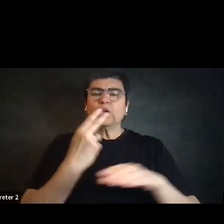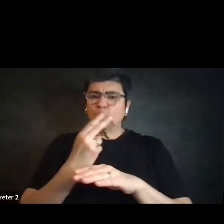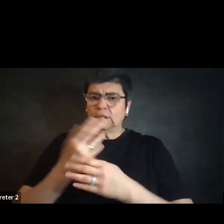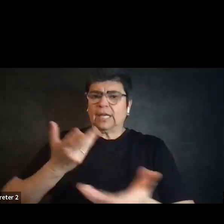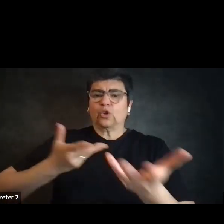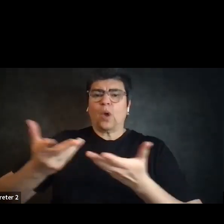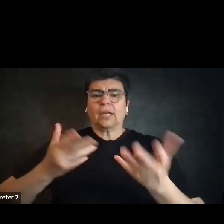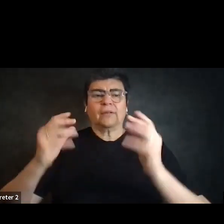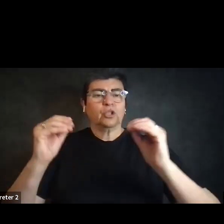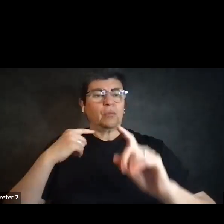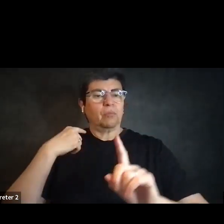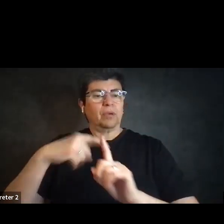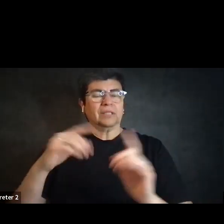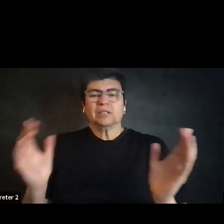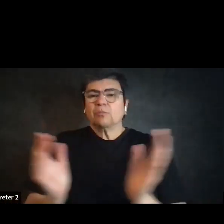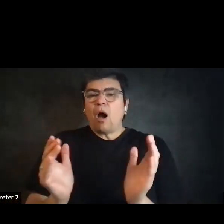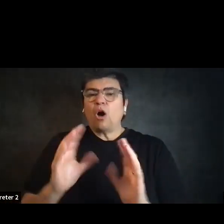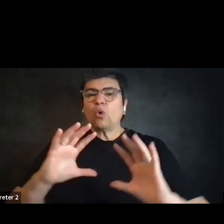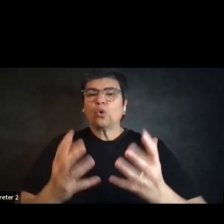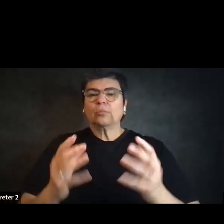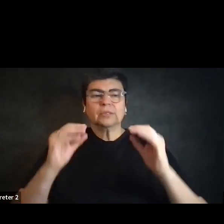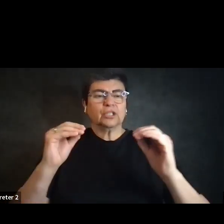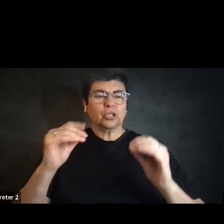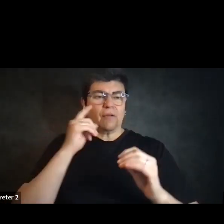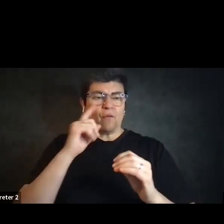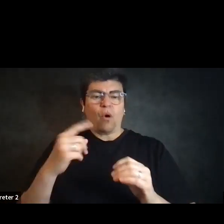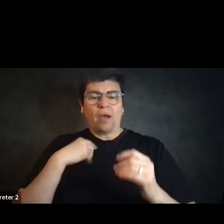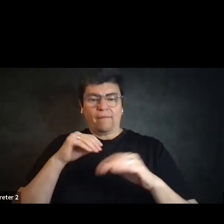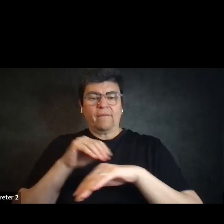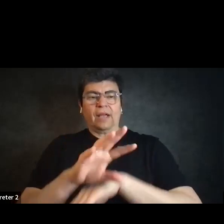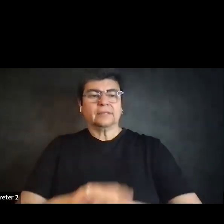also used small group teaching to its full effect.